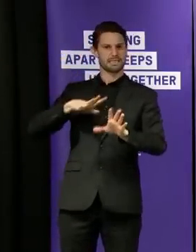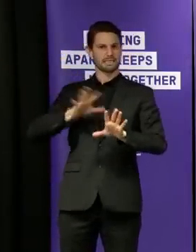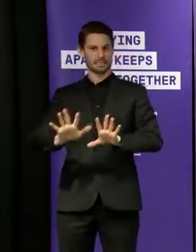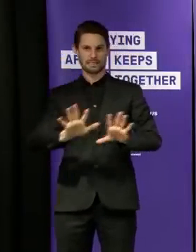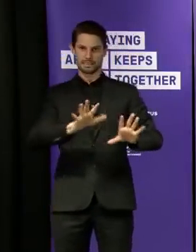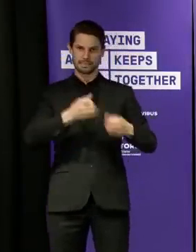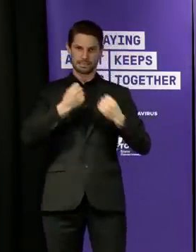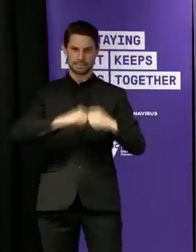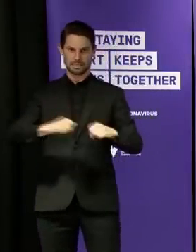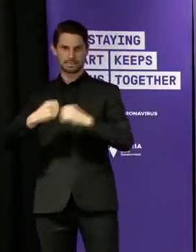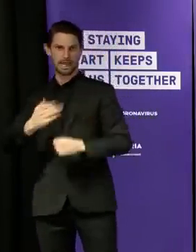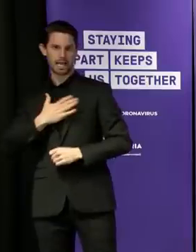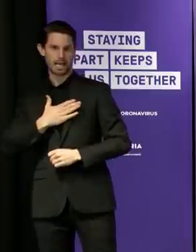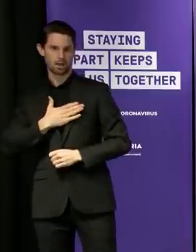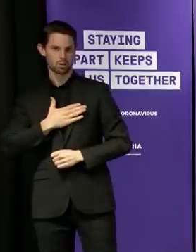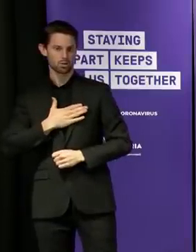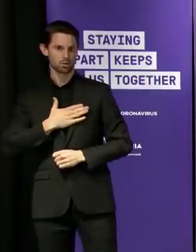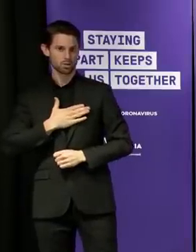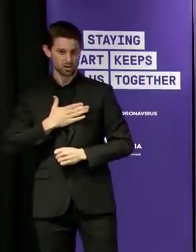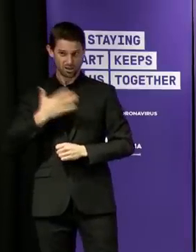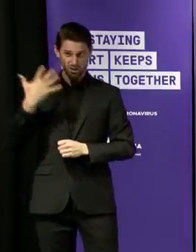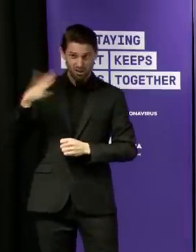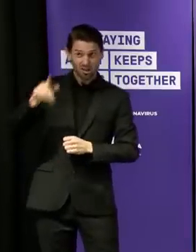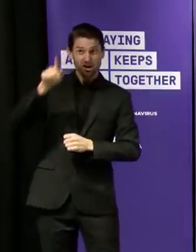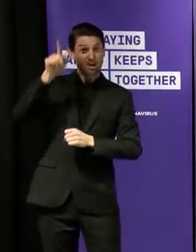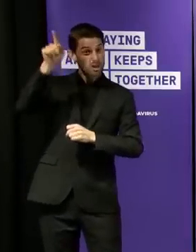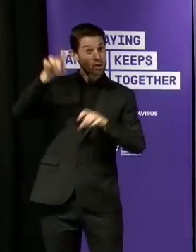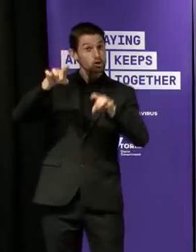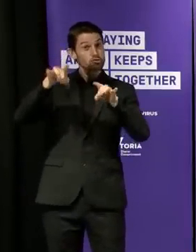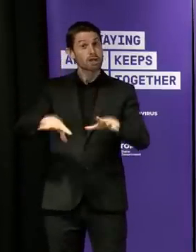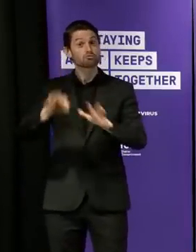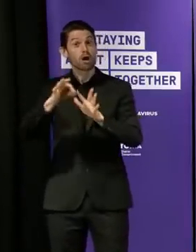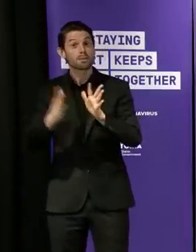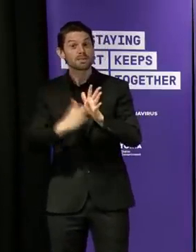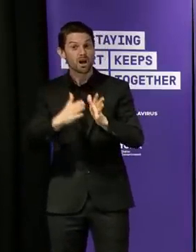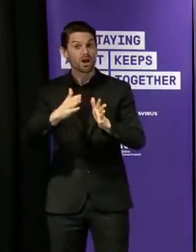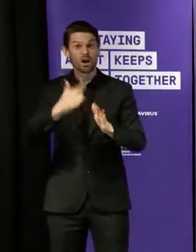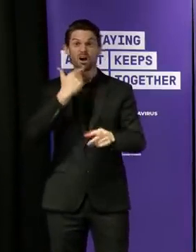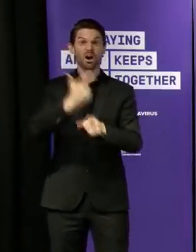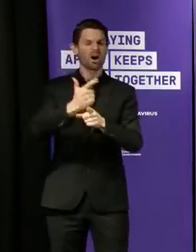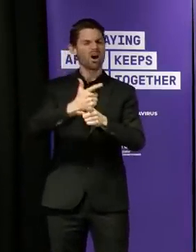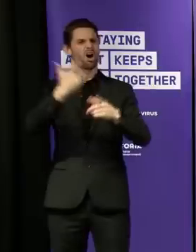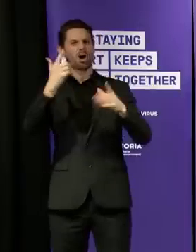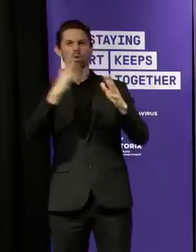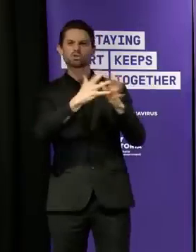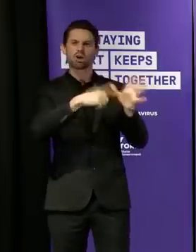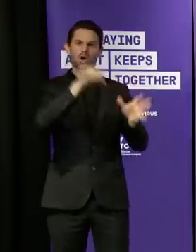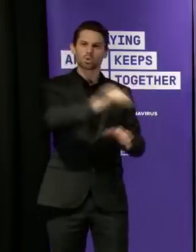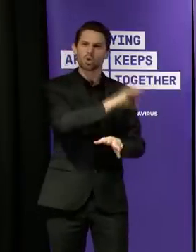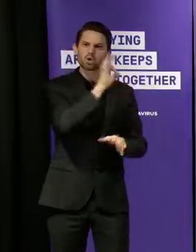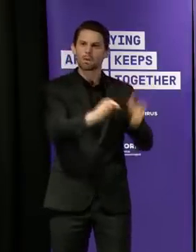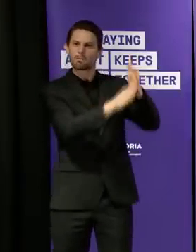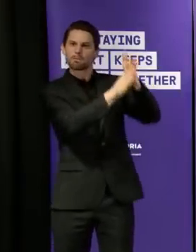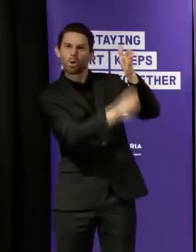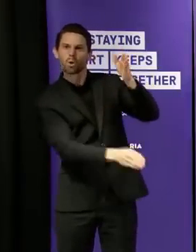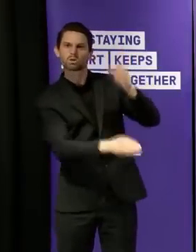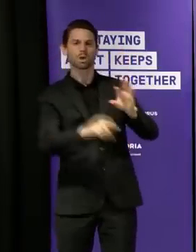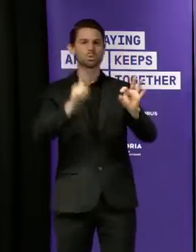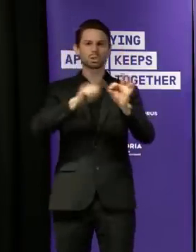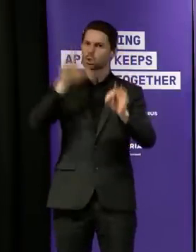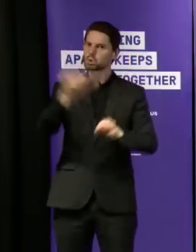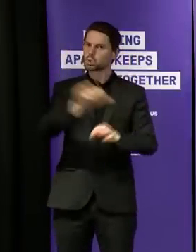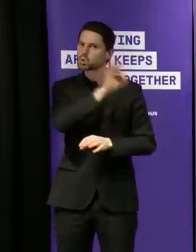day and twice on Sundays for months, close our border. I don't want to do that. I don't want to do that. This